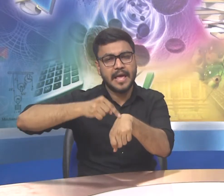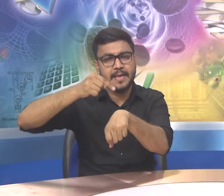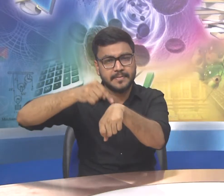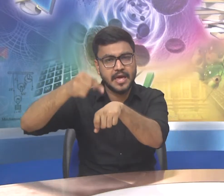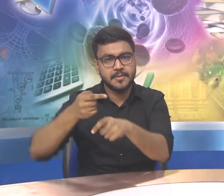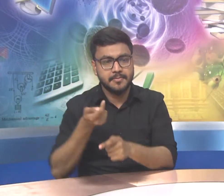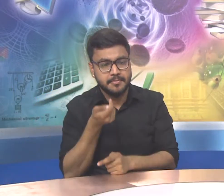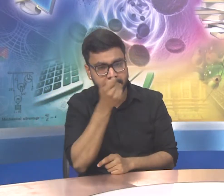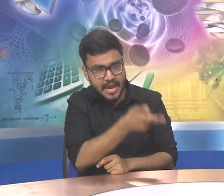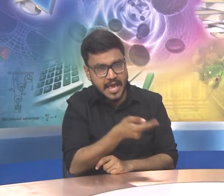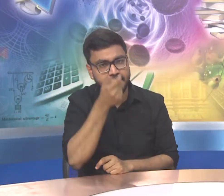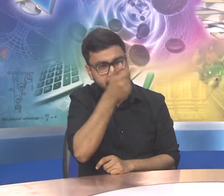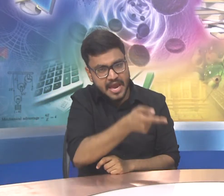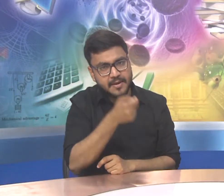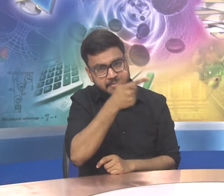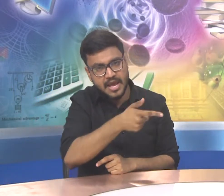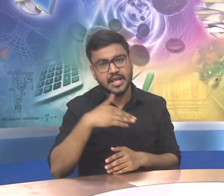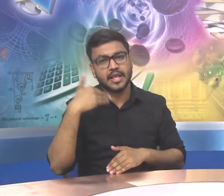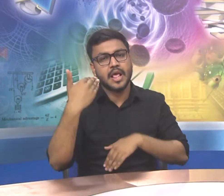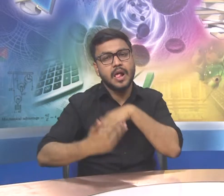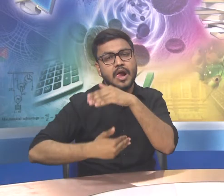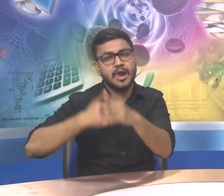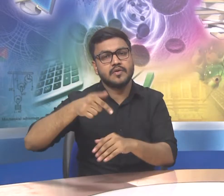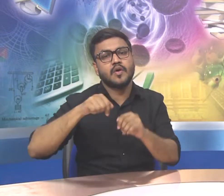regularly over time to time.